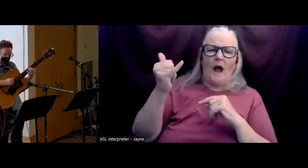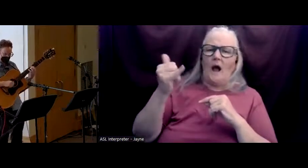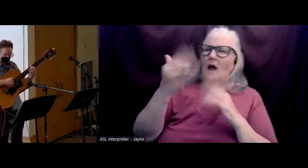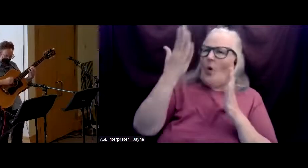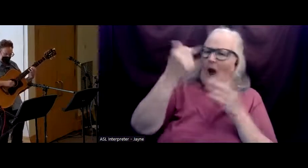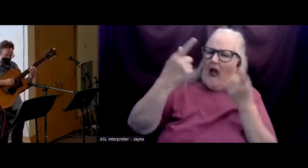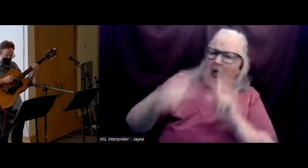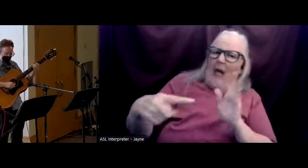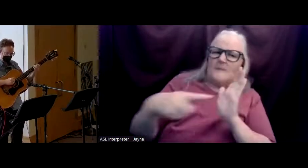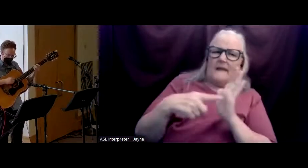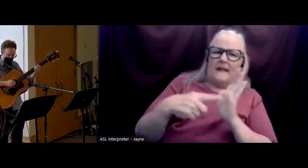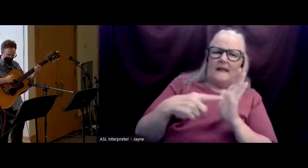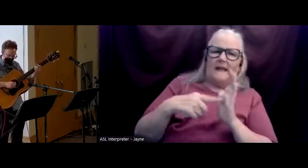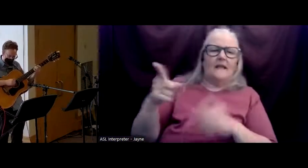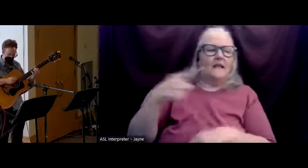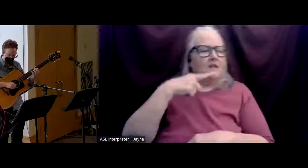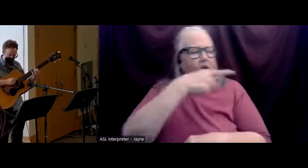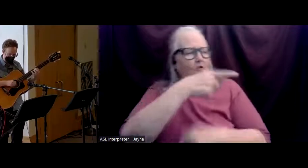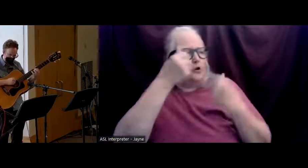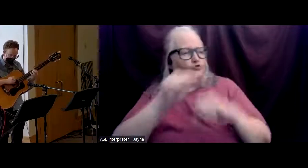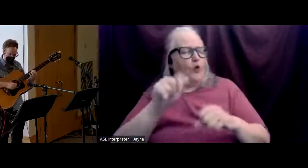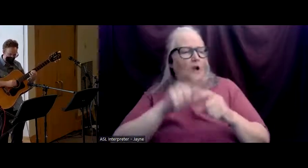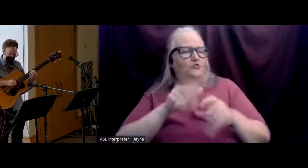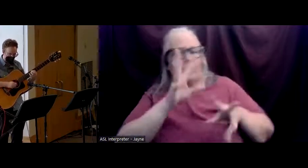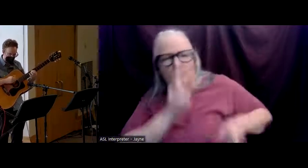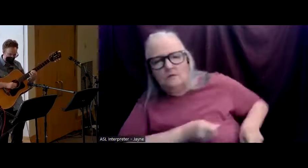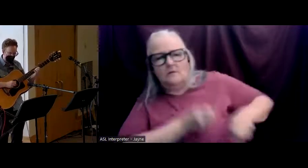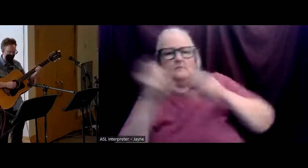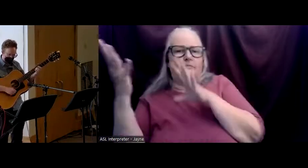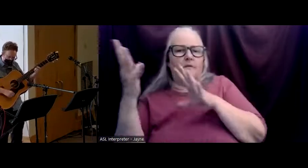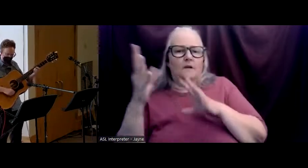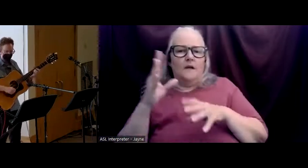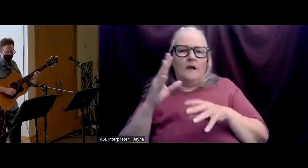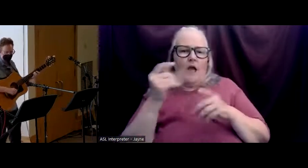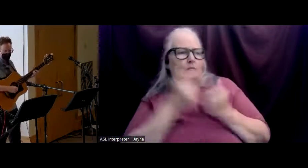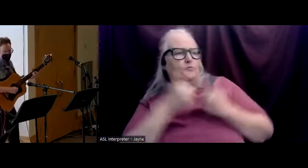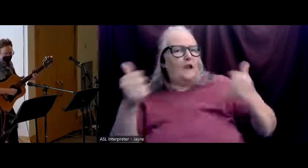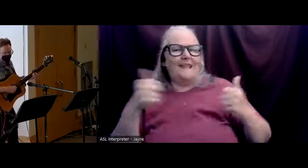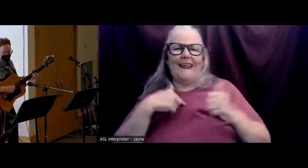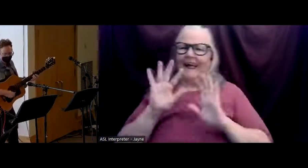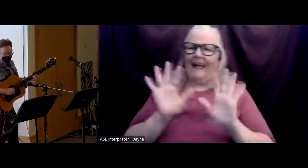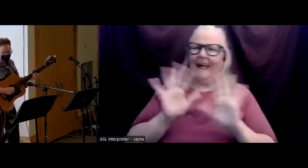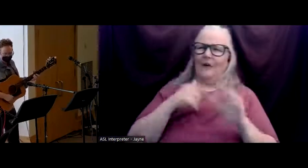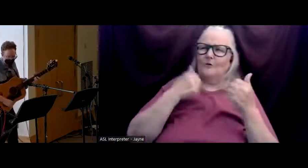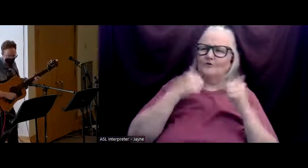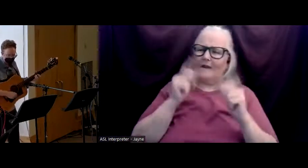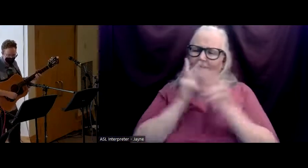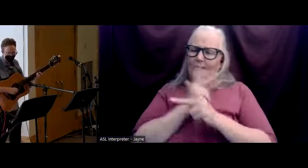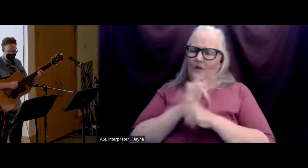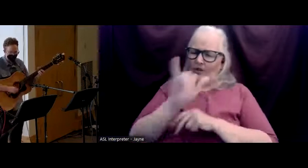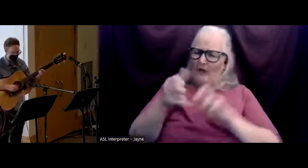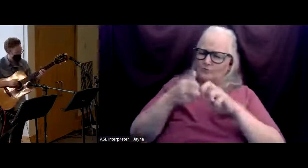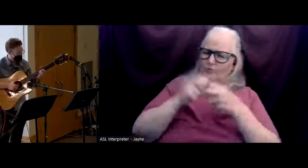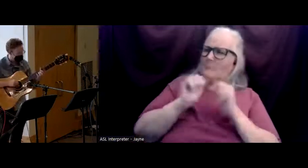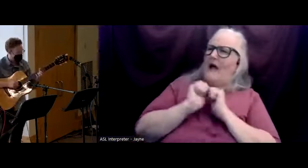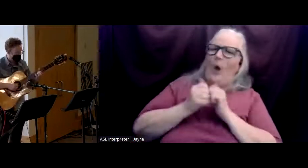from, they say we are subversive and extreme. Of course, we are just trying to track a problem to its source. We